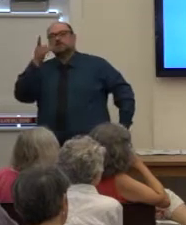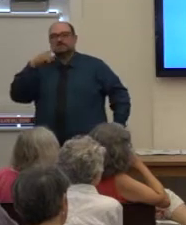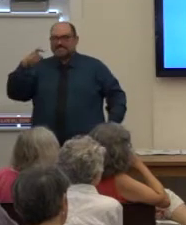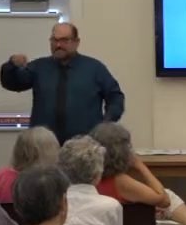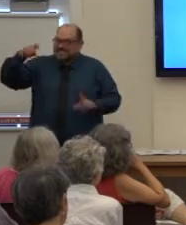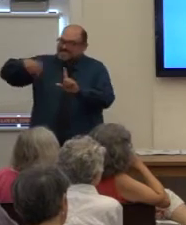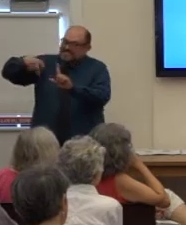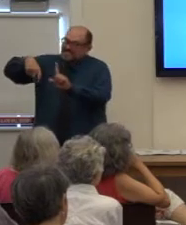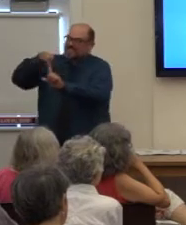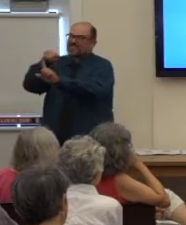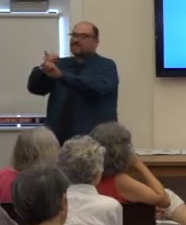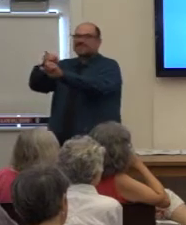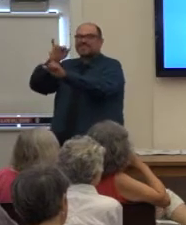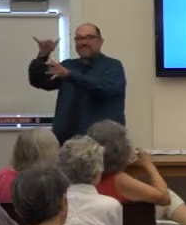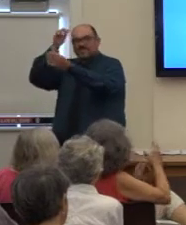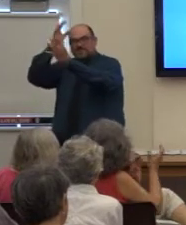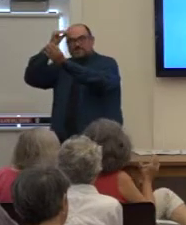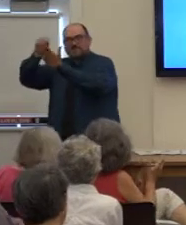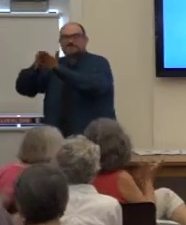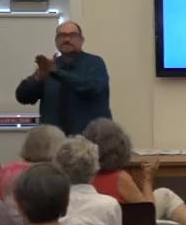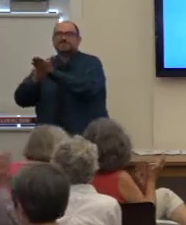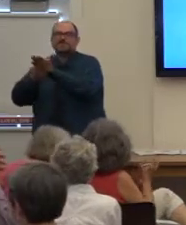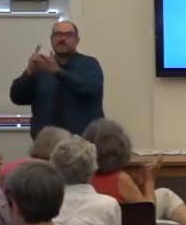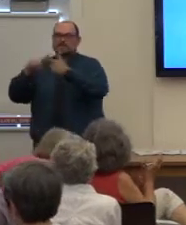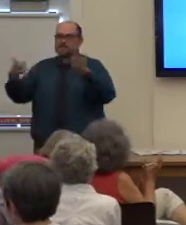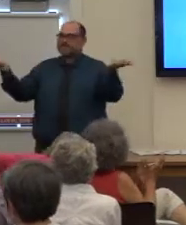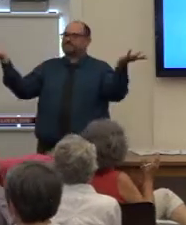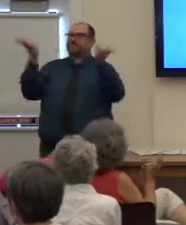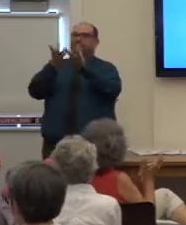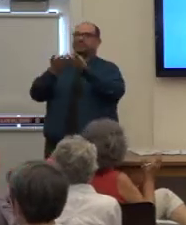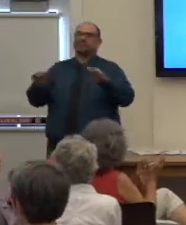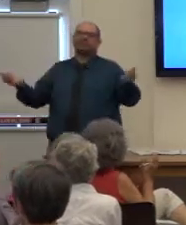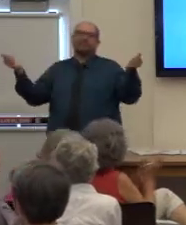why. Thank you all.